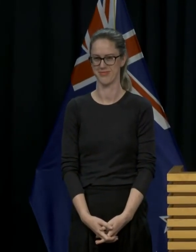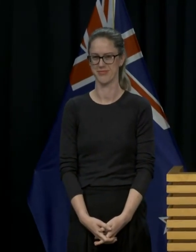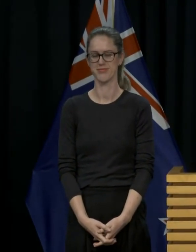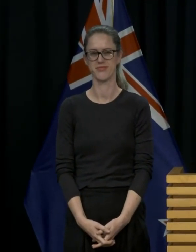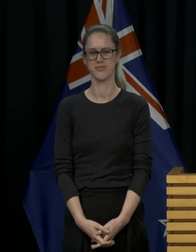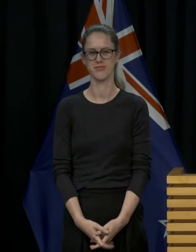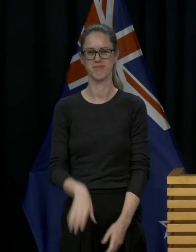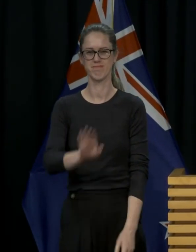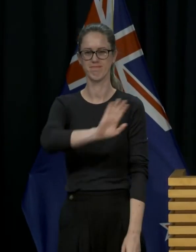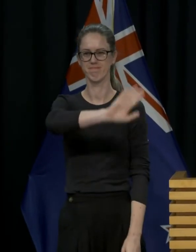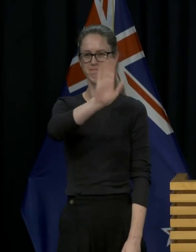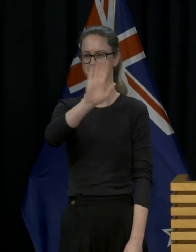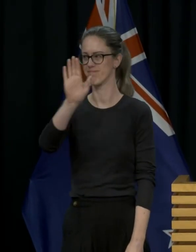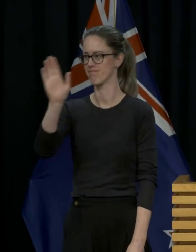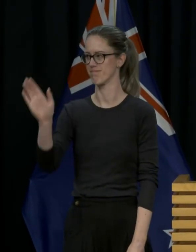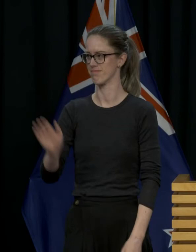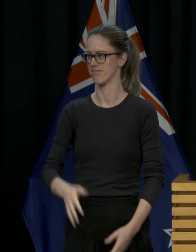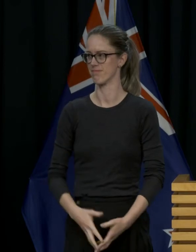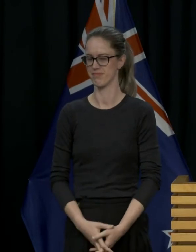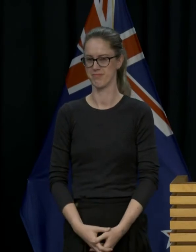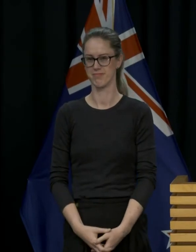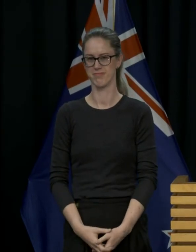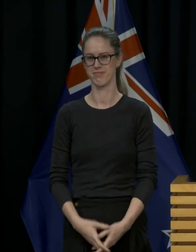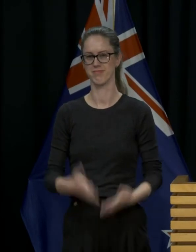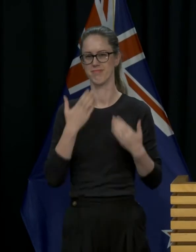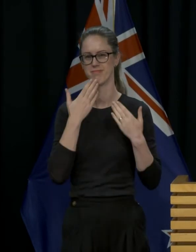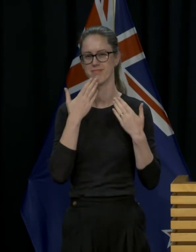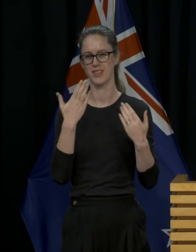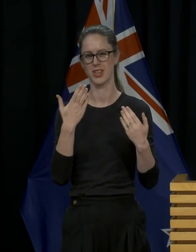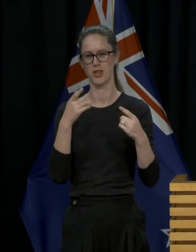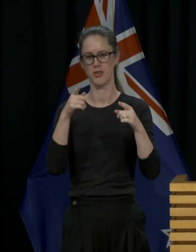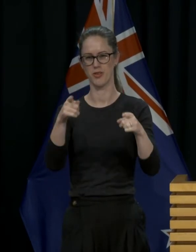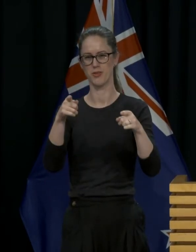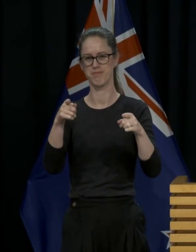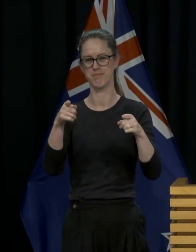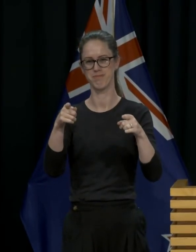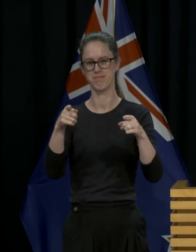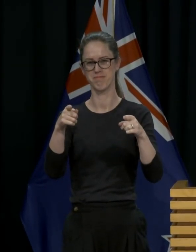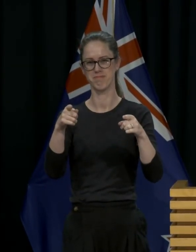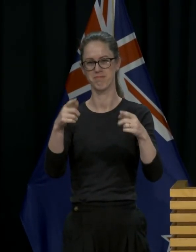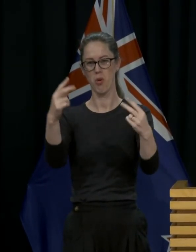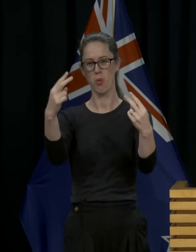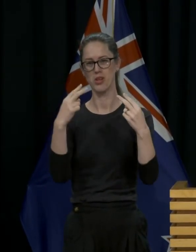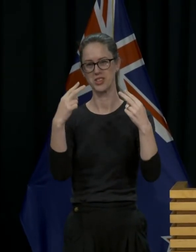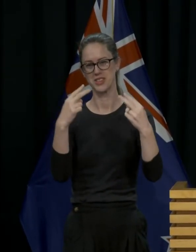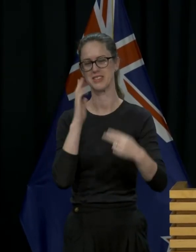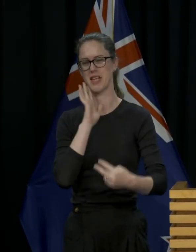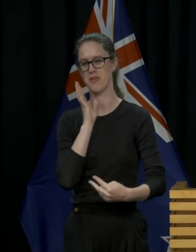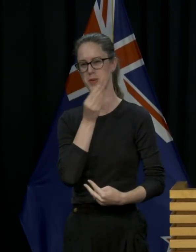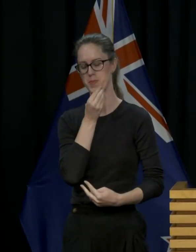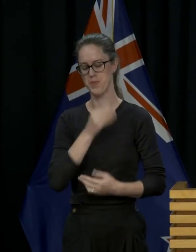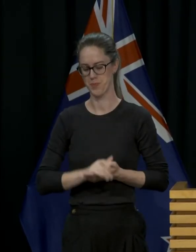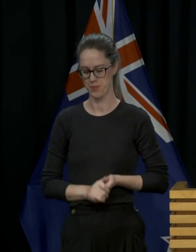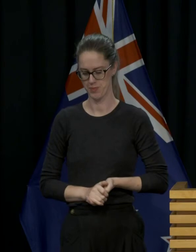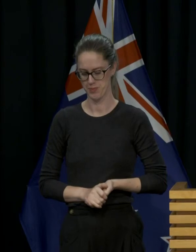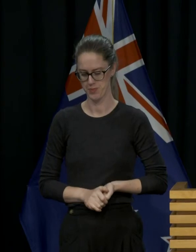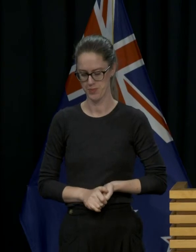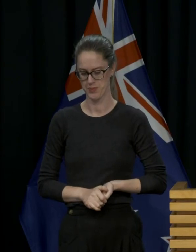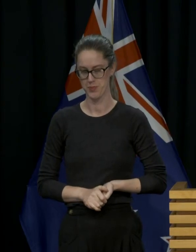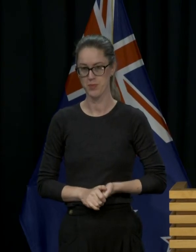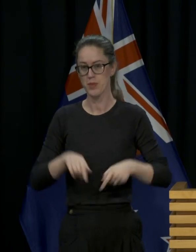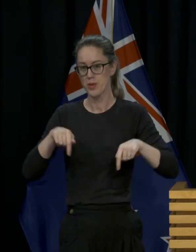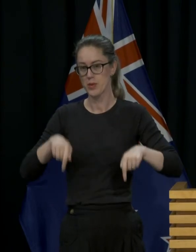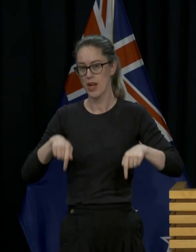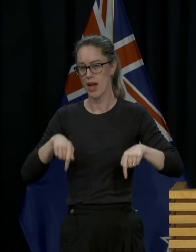Kia ora koutou katoa. Thank you very much for joining me this afternoon. Today, I